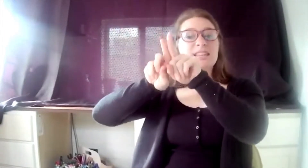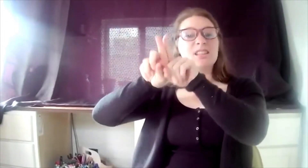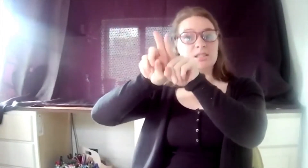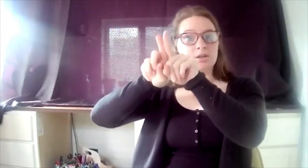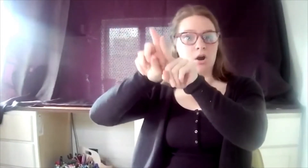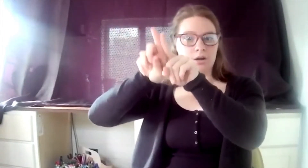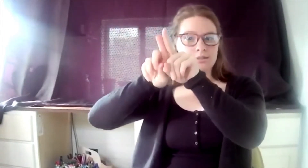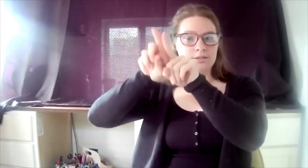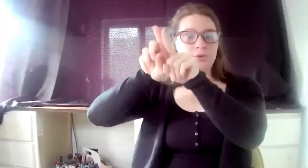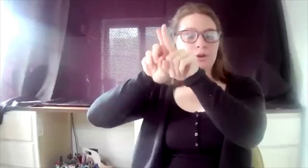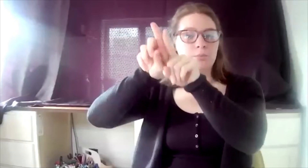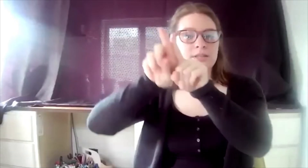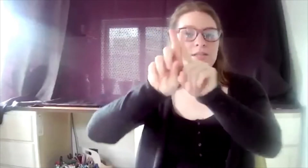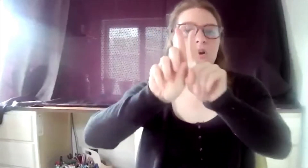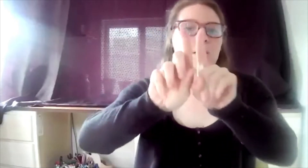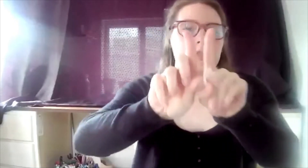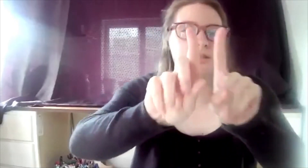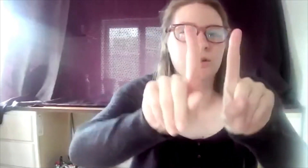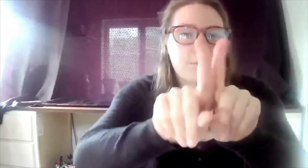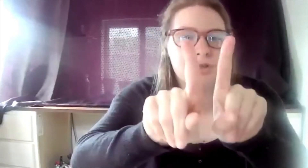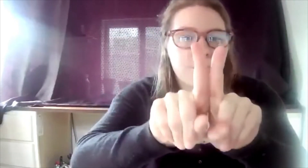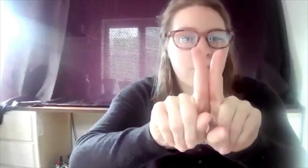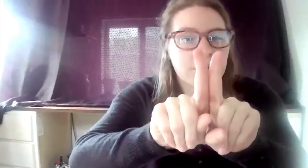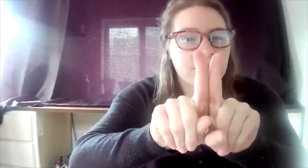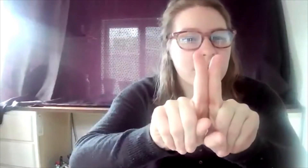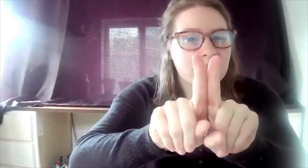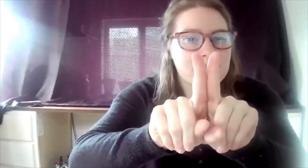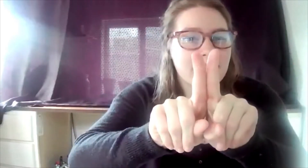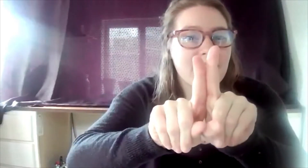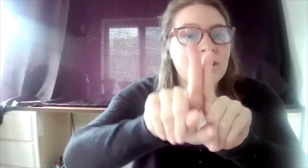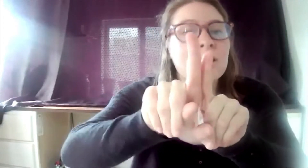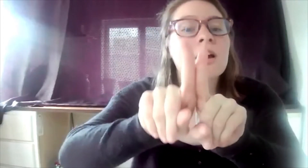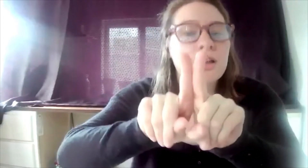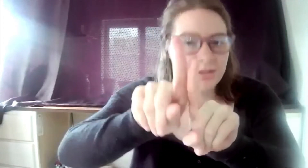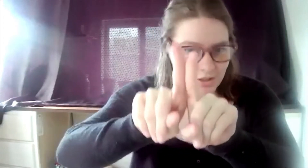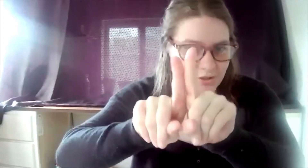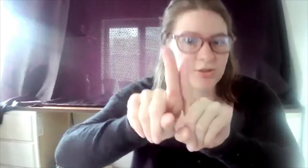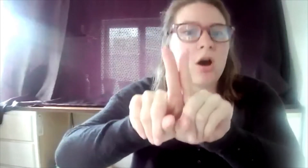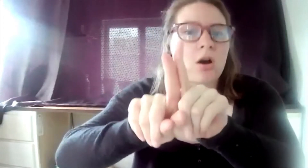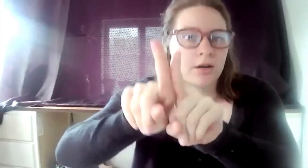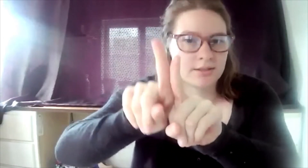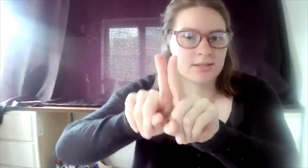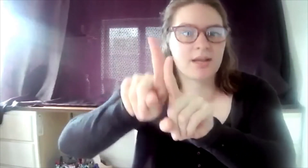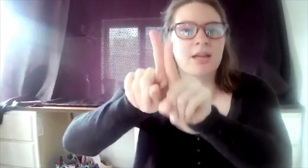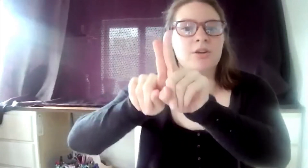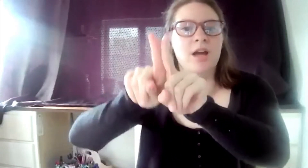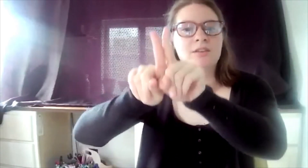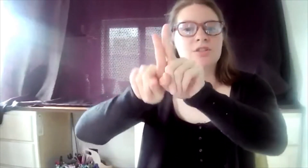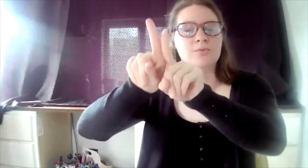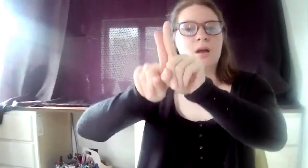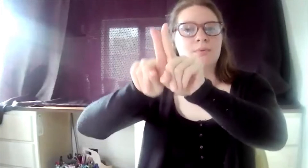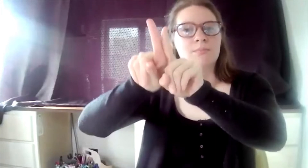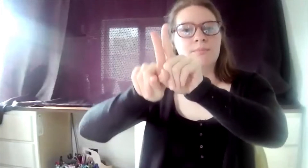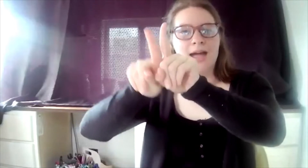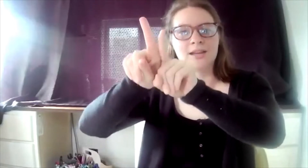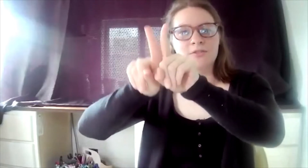the stars. So there will be stars. You put your pointer fingers together, stars. And you kind of just rub them back and